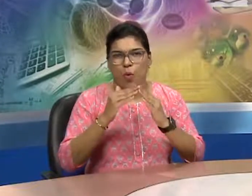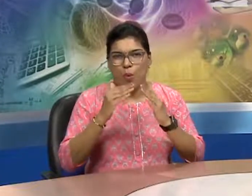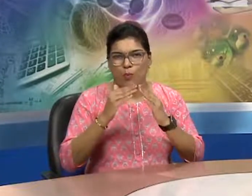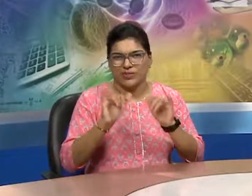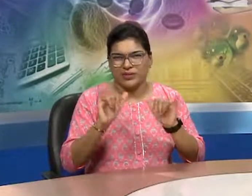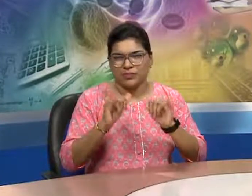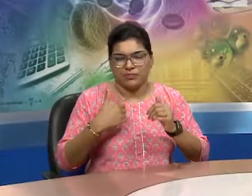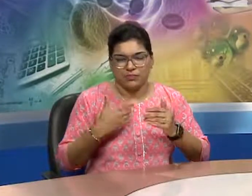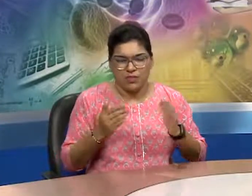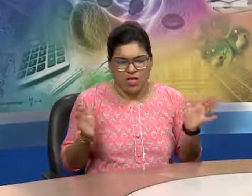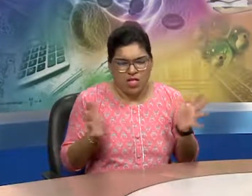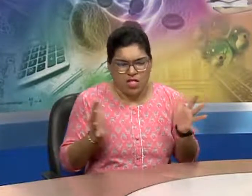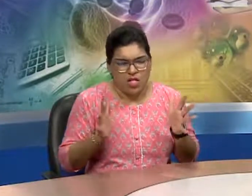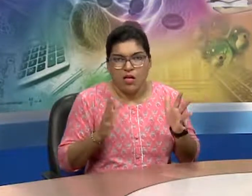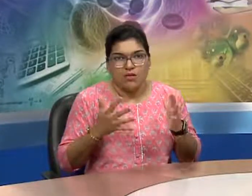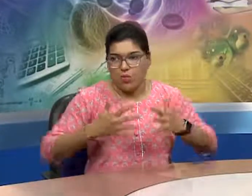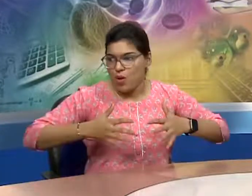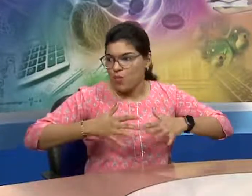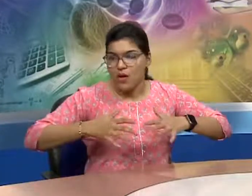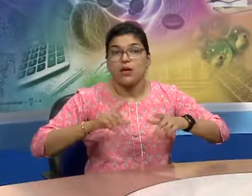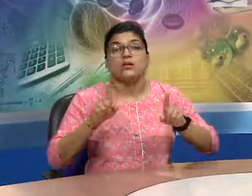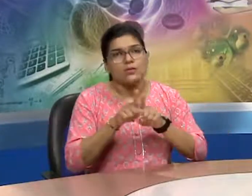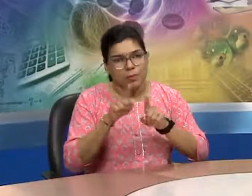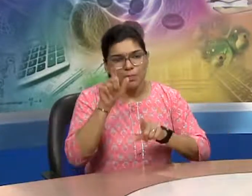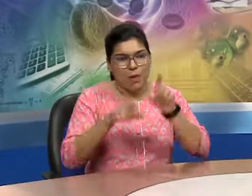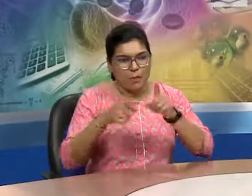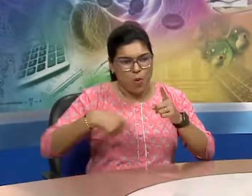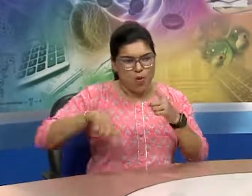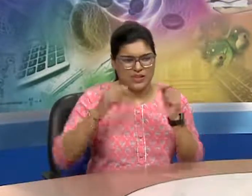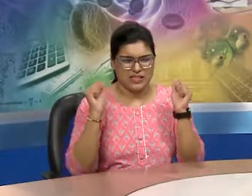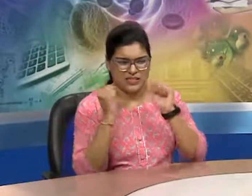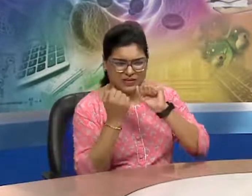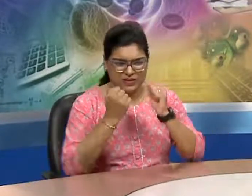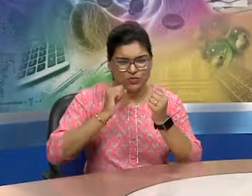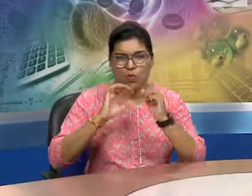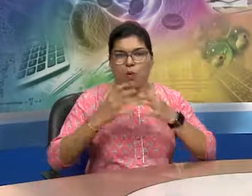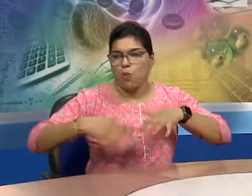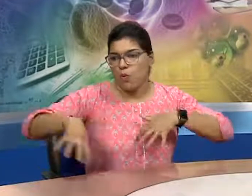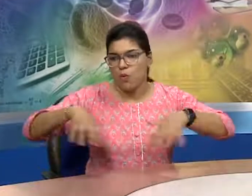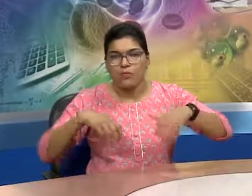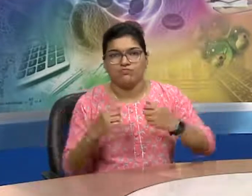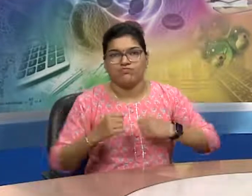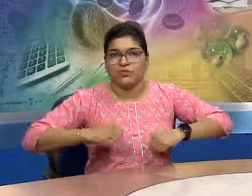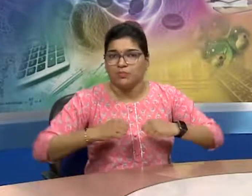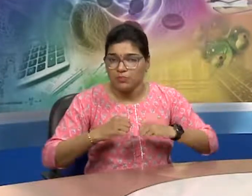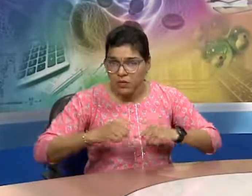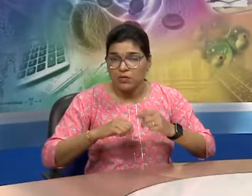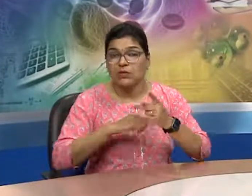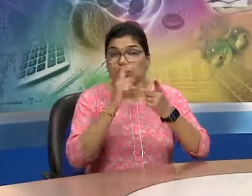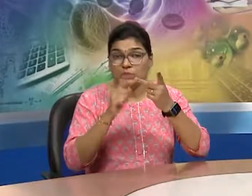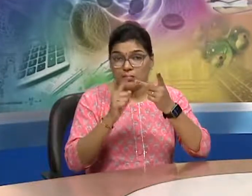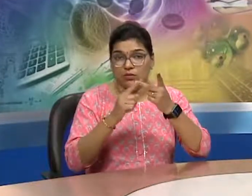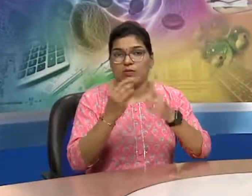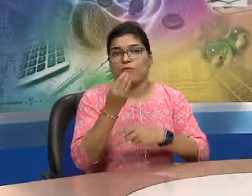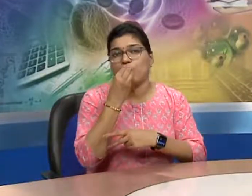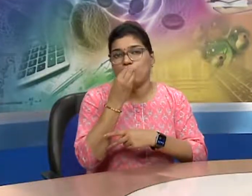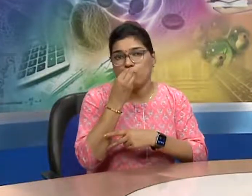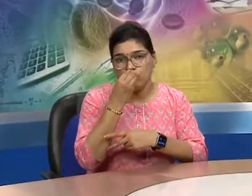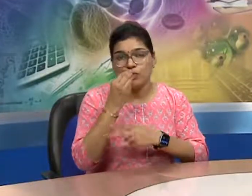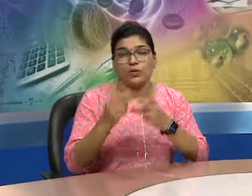understand all those features here. The first important feature is space.